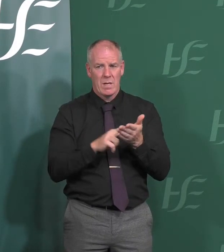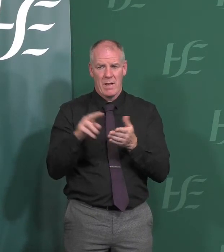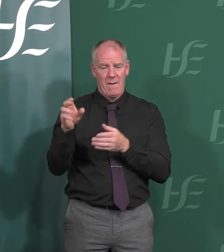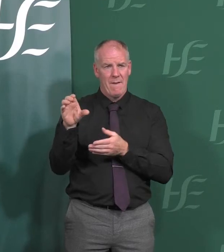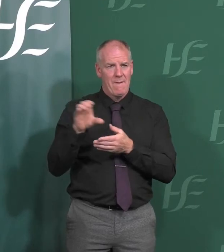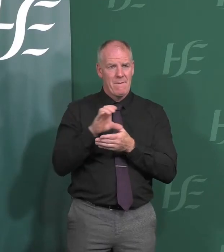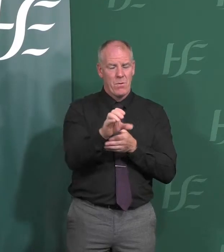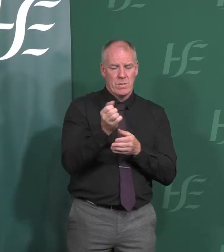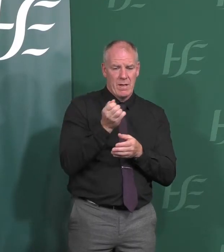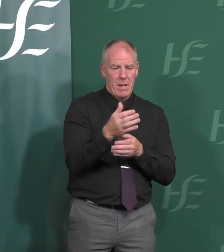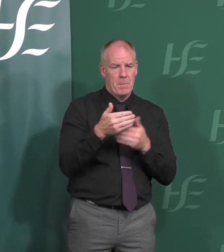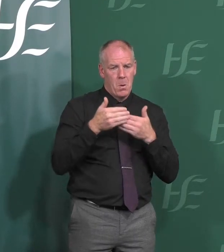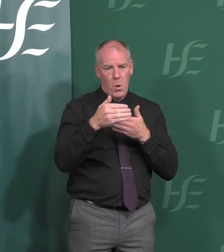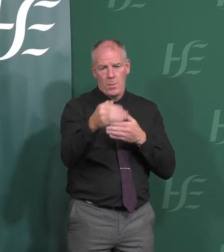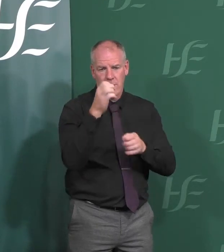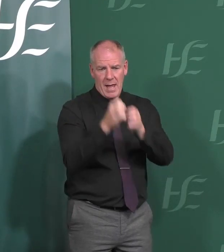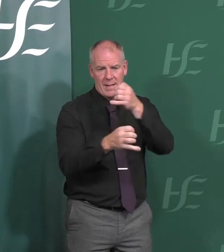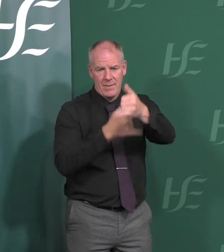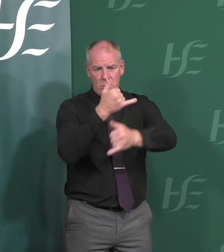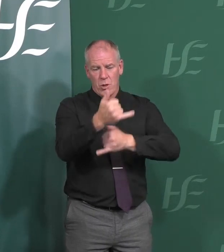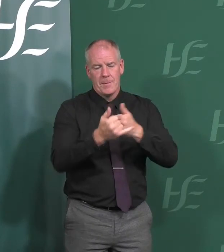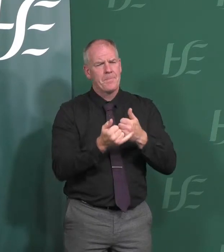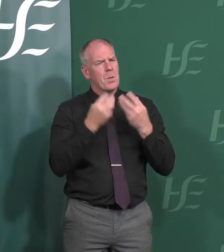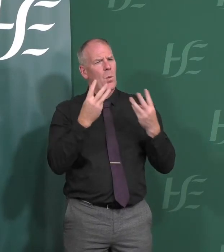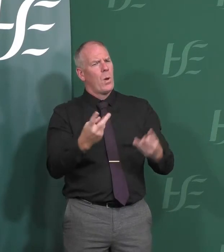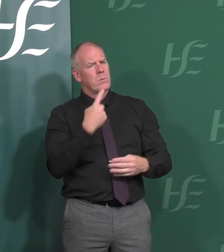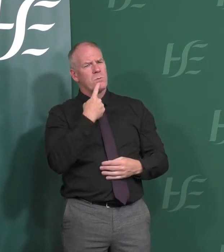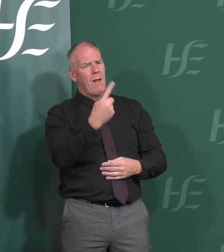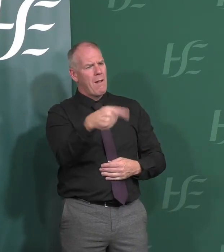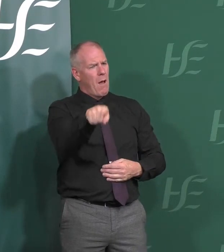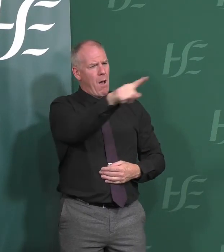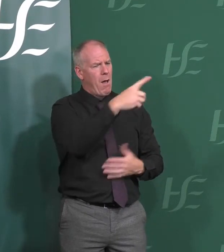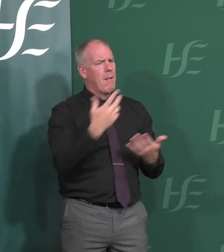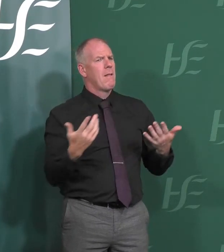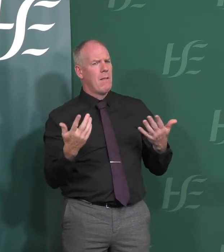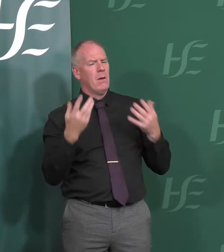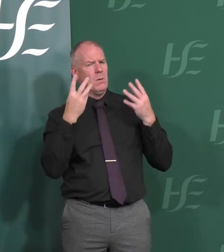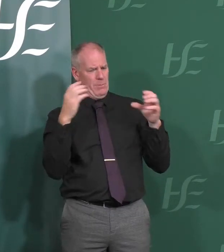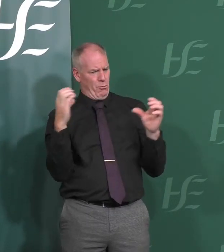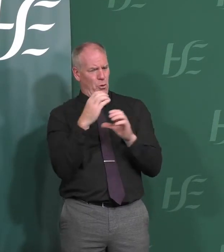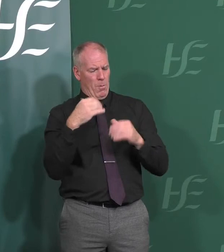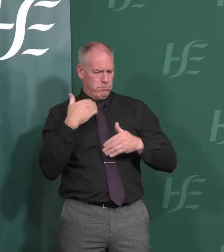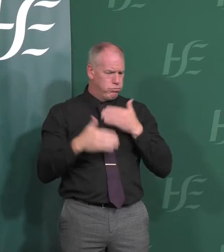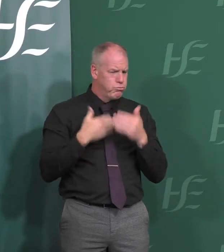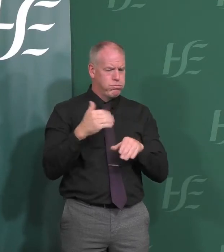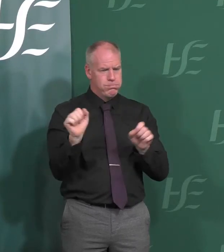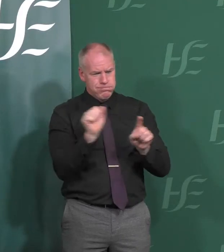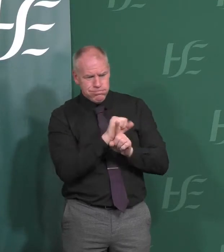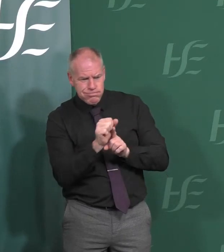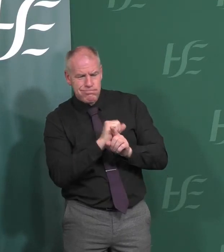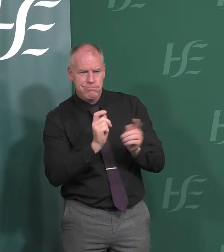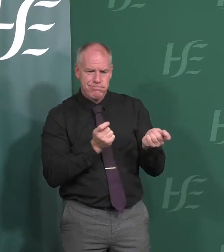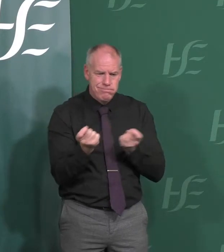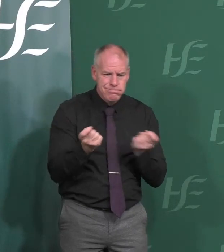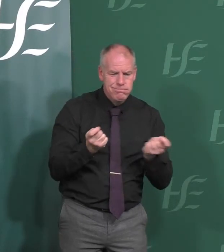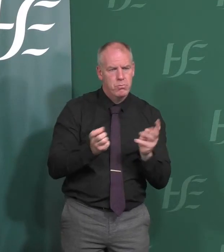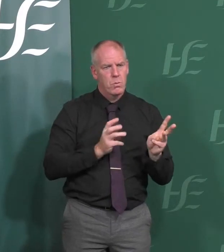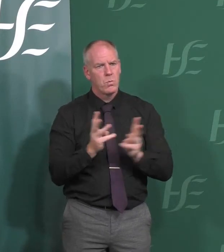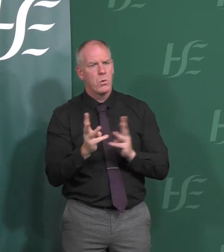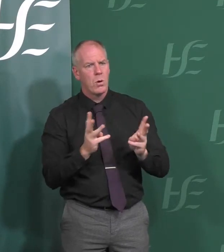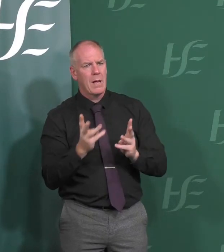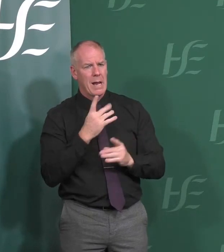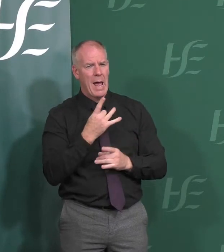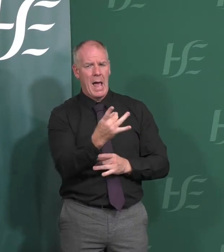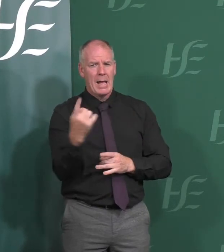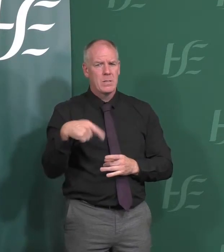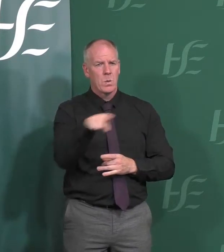year. But do want to assure the public we do care and we will work relentlessly on this. And I ask the public to understand that this